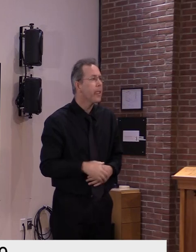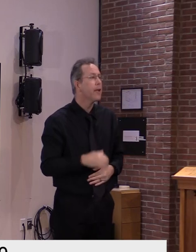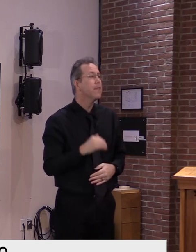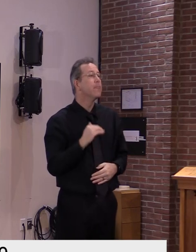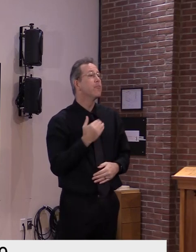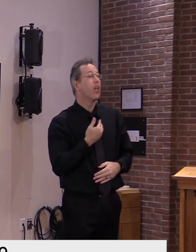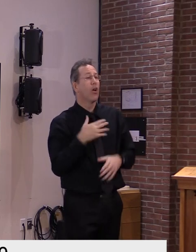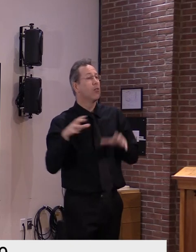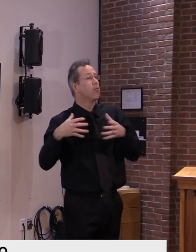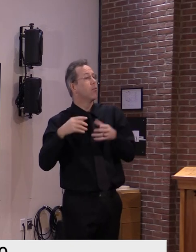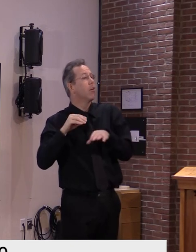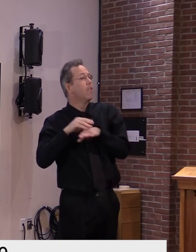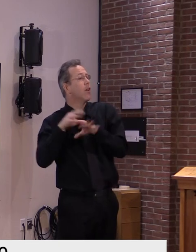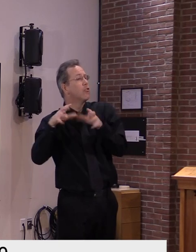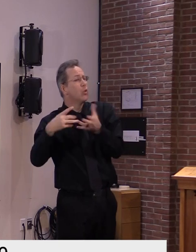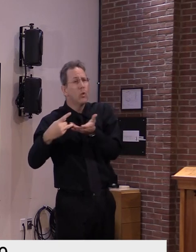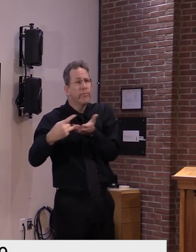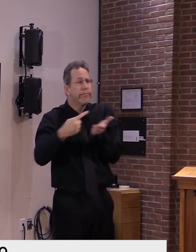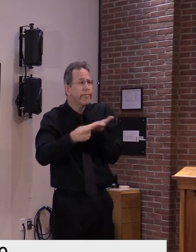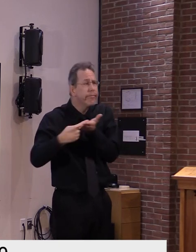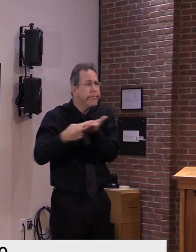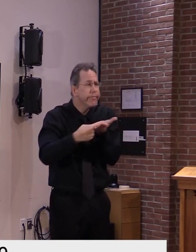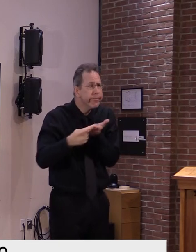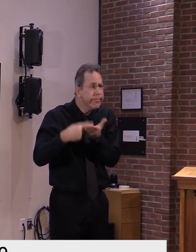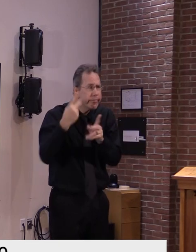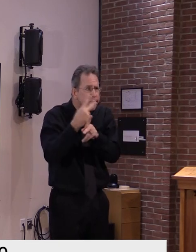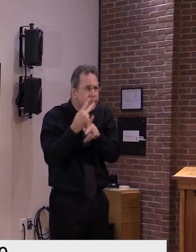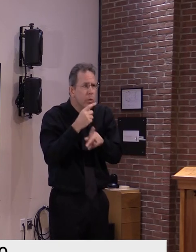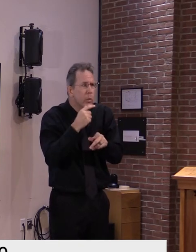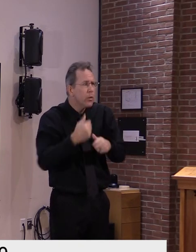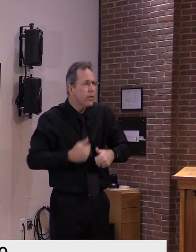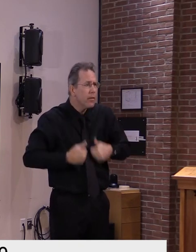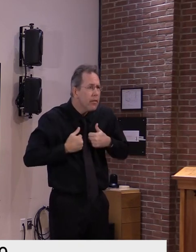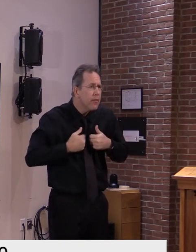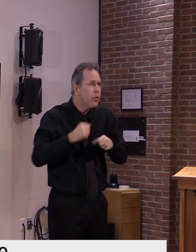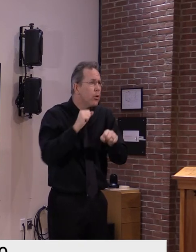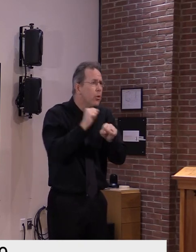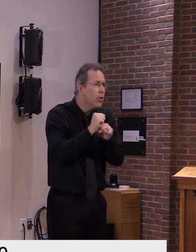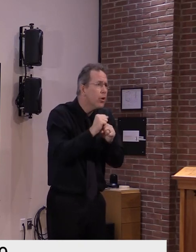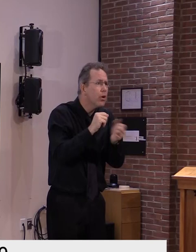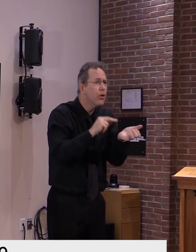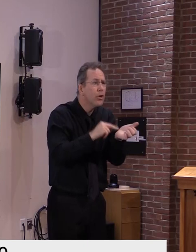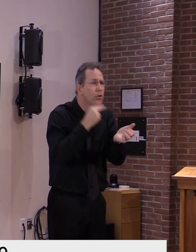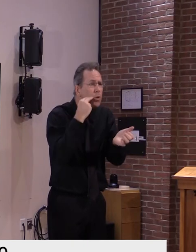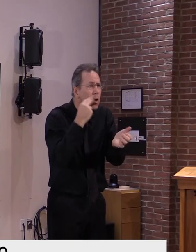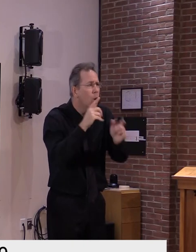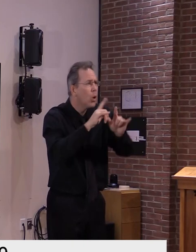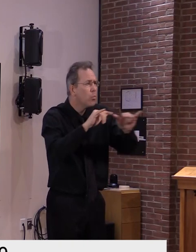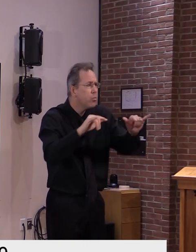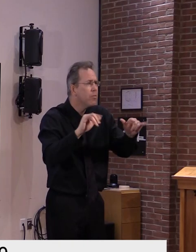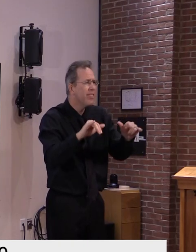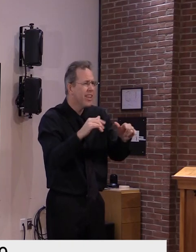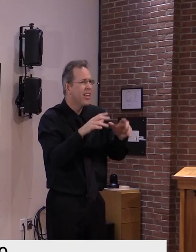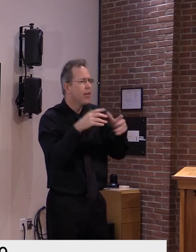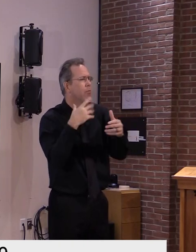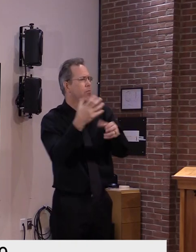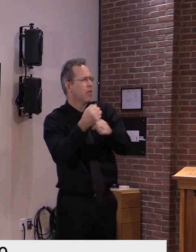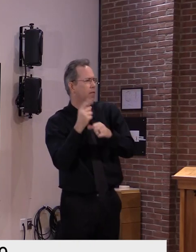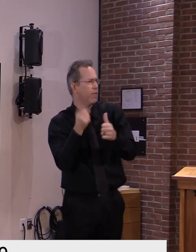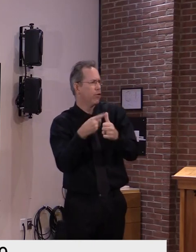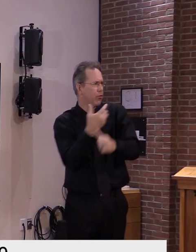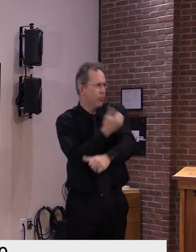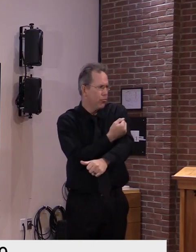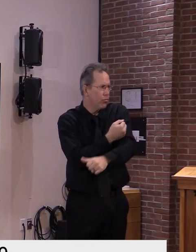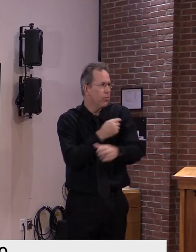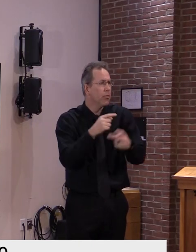long-term care facility residents and staff with patient contact, clinical and support staff who have patient contact in